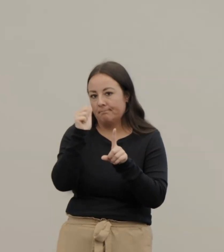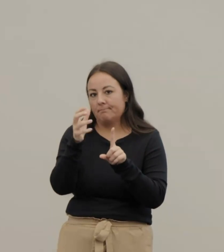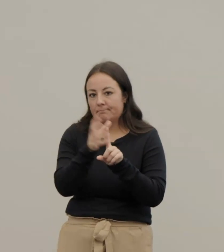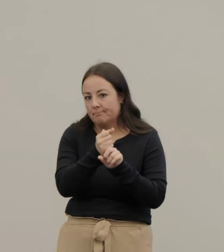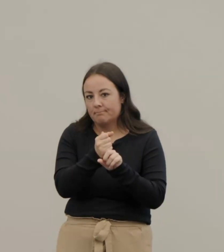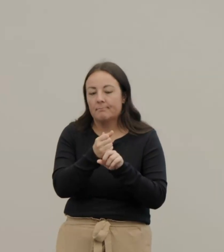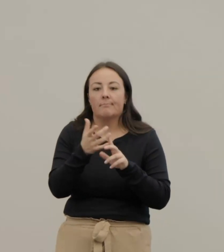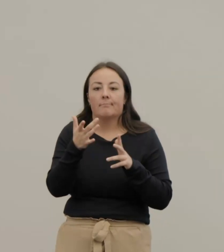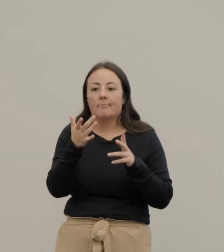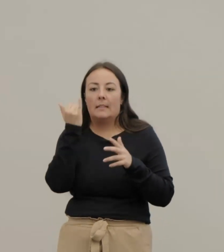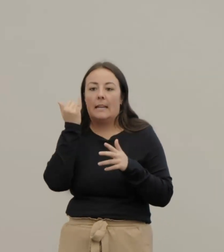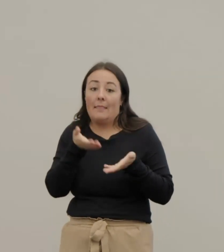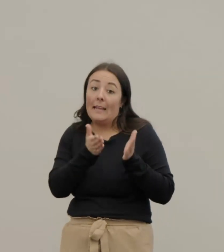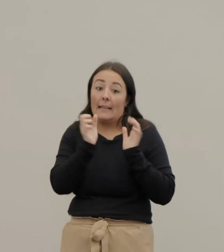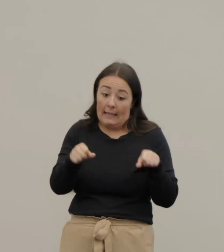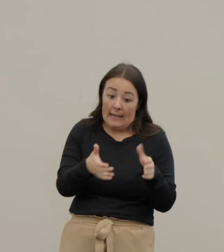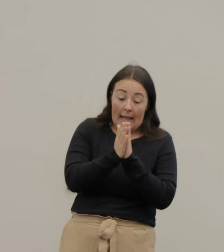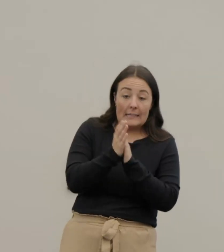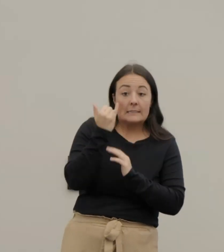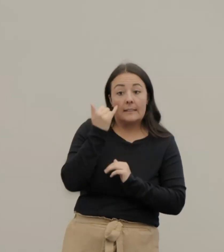don't necessarily need it. So